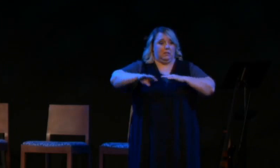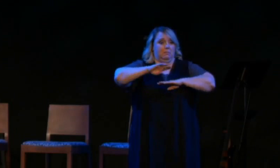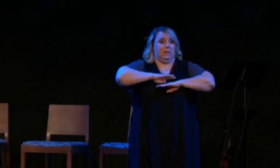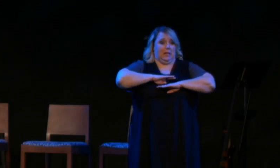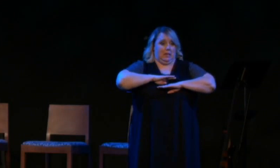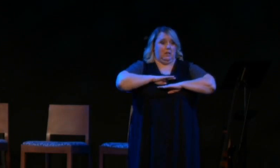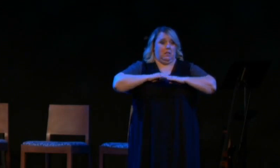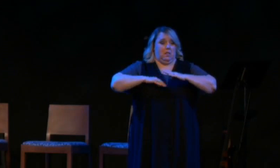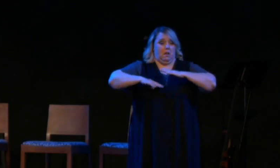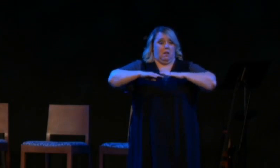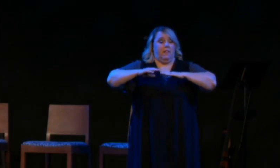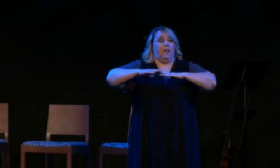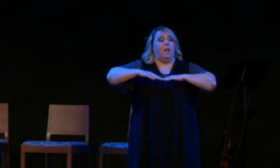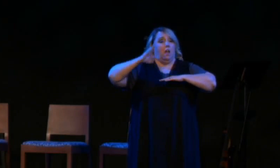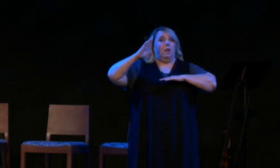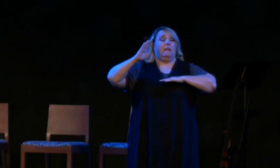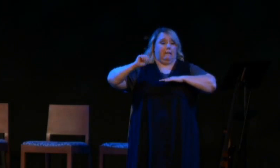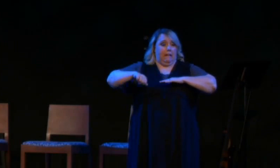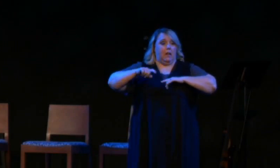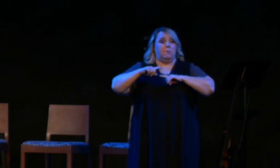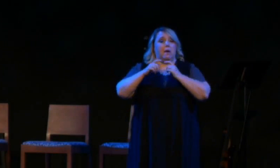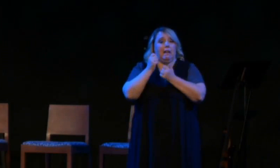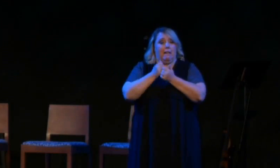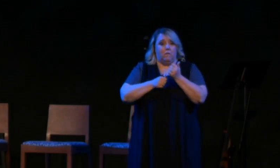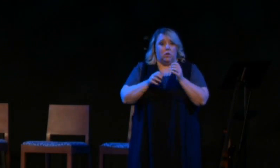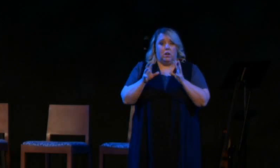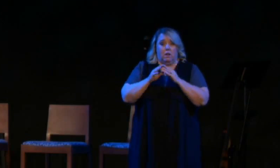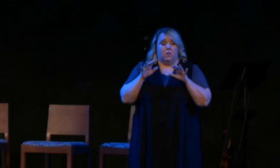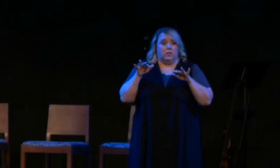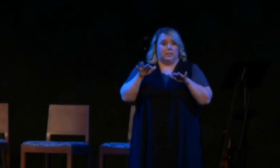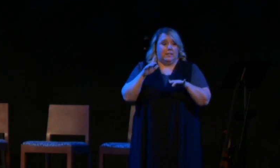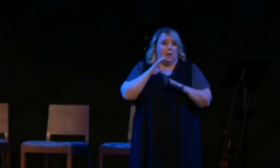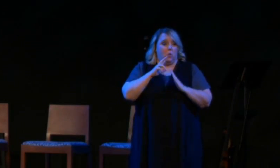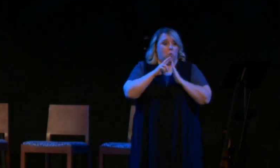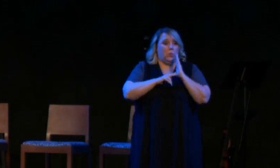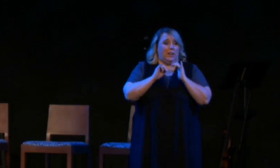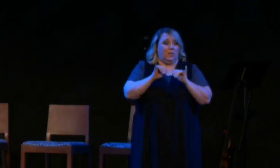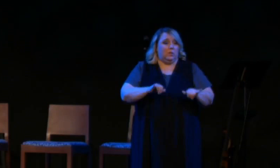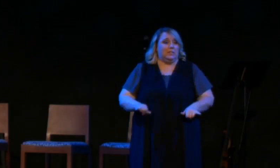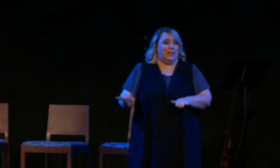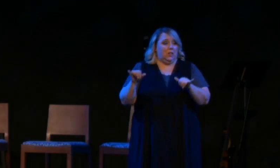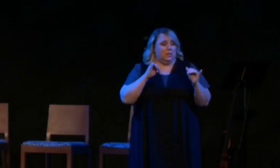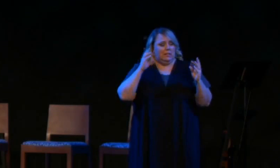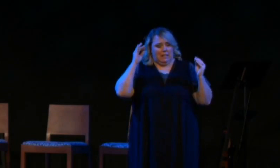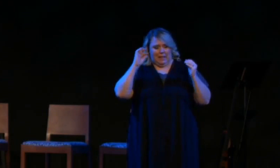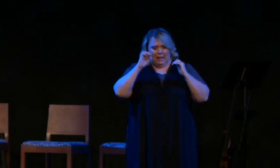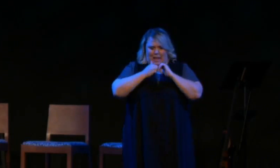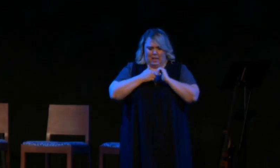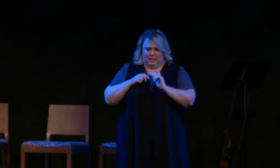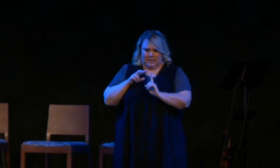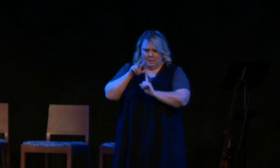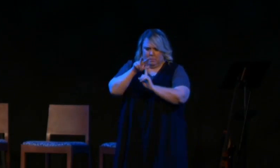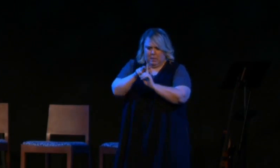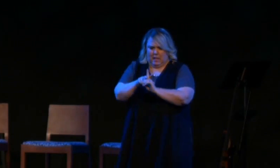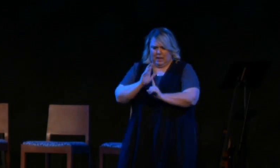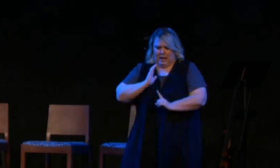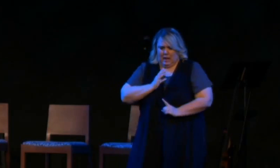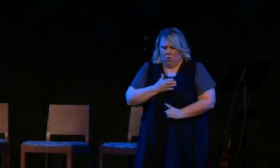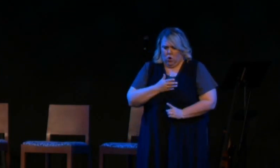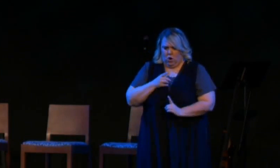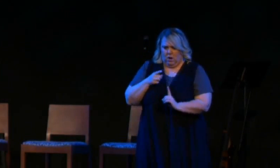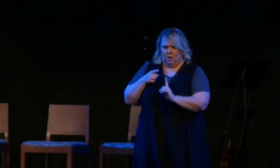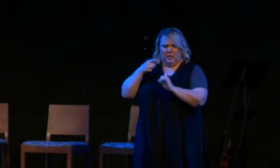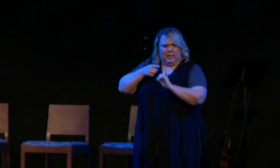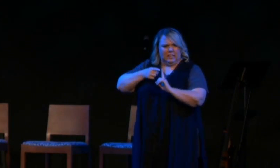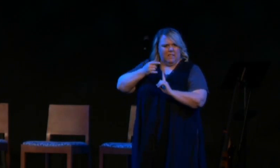annual conference, their board of ordained ministry, they will read those standards, and they will also think about how does this apply in our context. If they feel